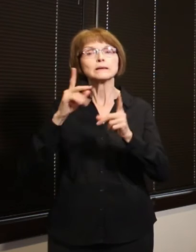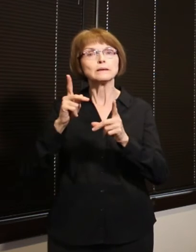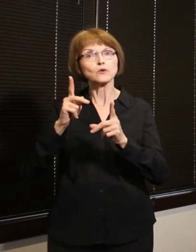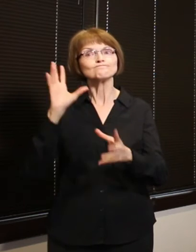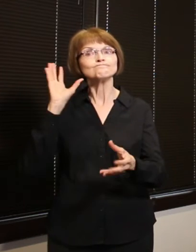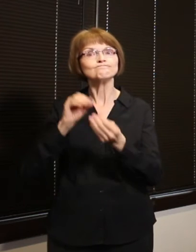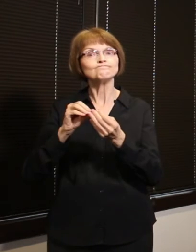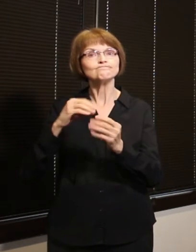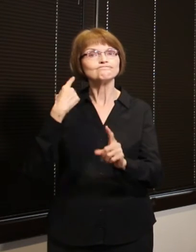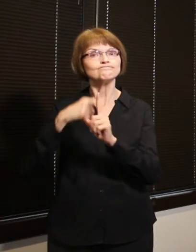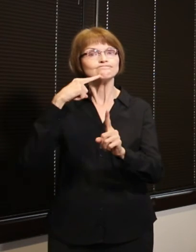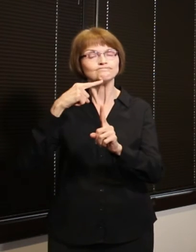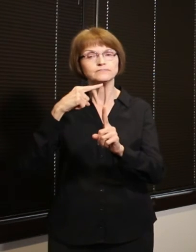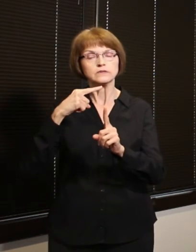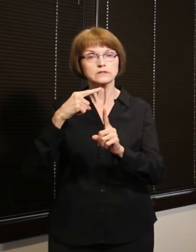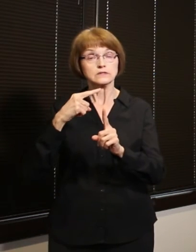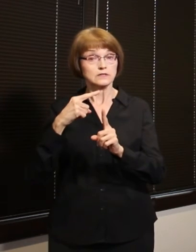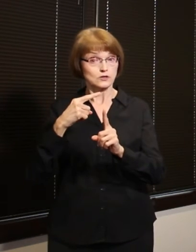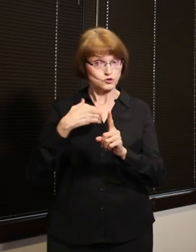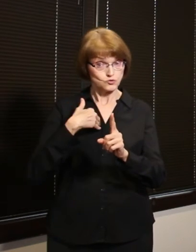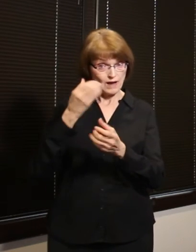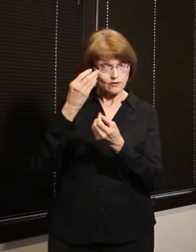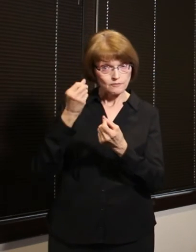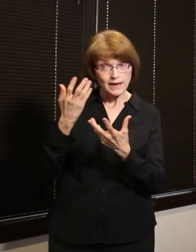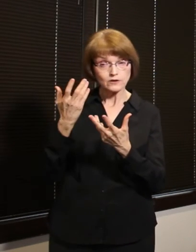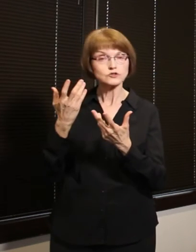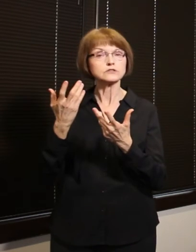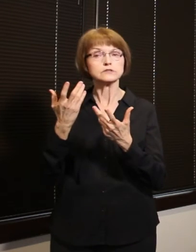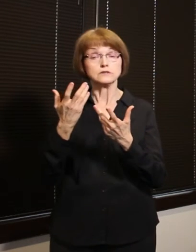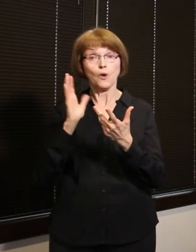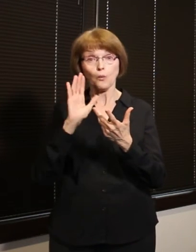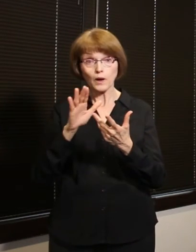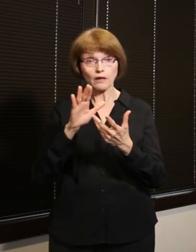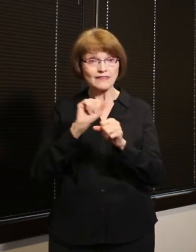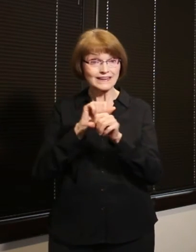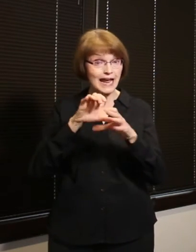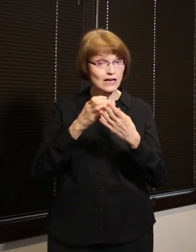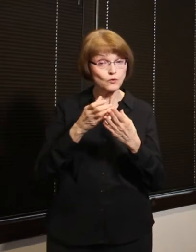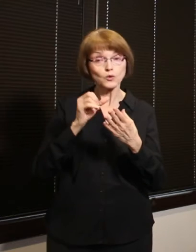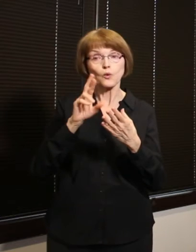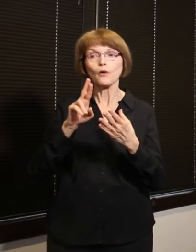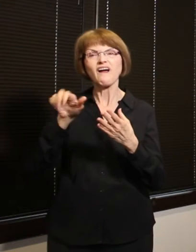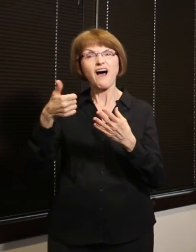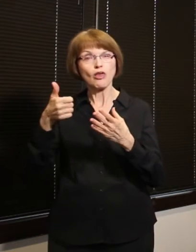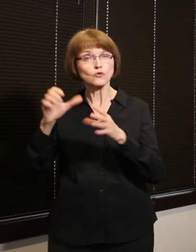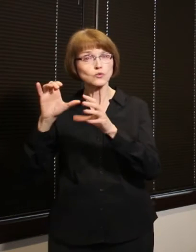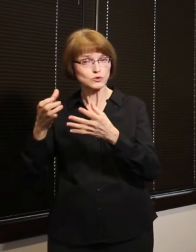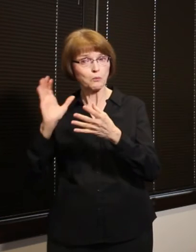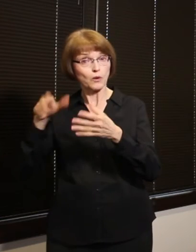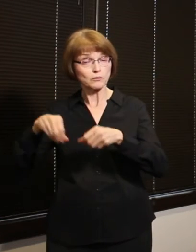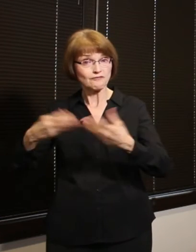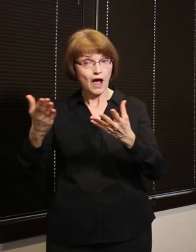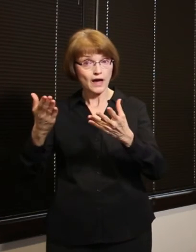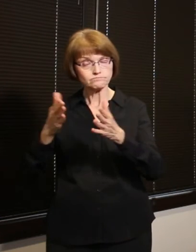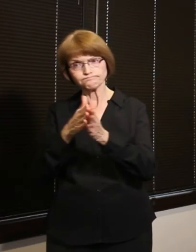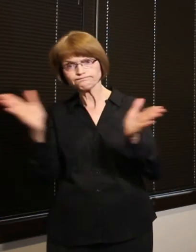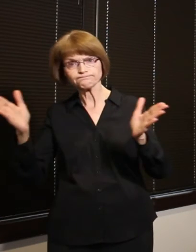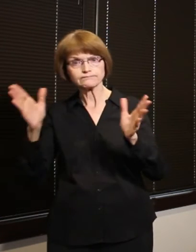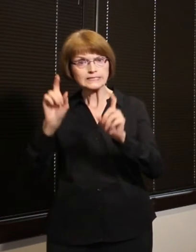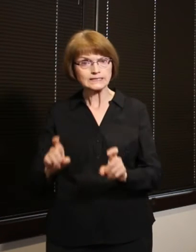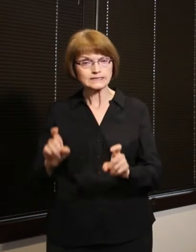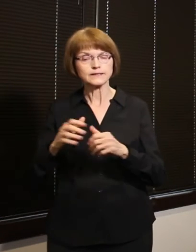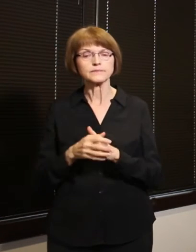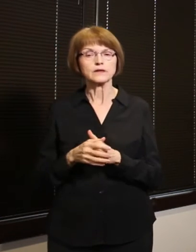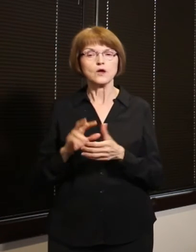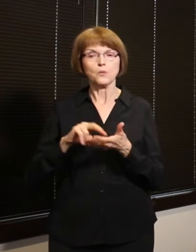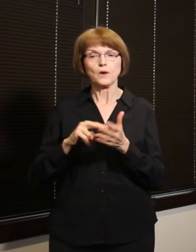any information about whether the task force or some other entity will be conducting any form of widespread testing? What they're talking about